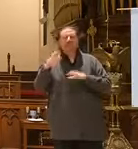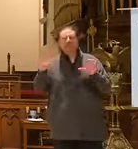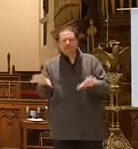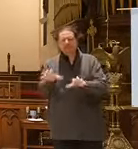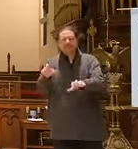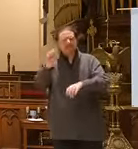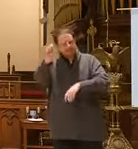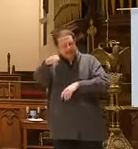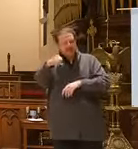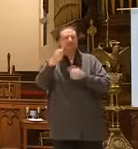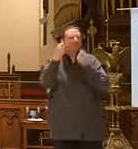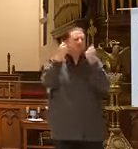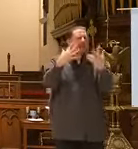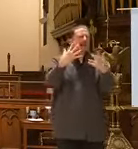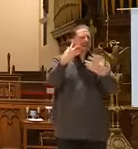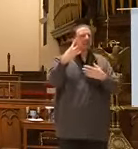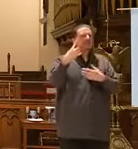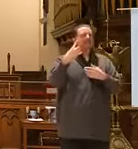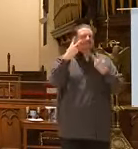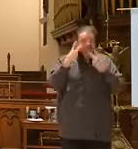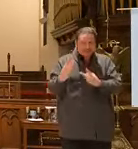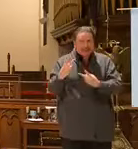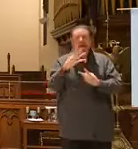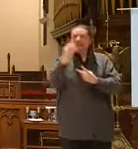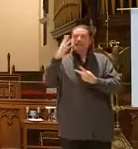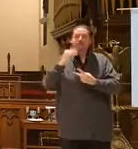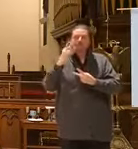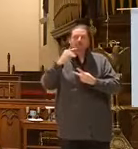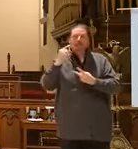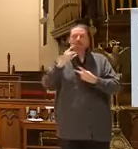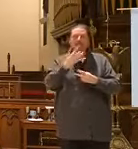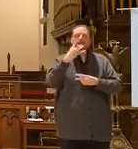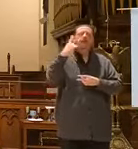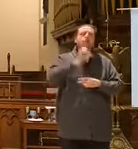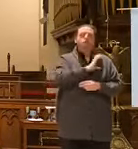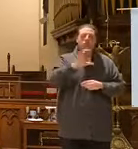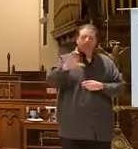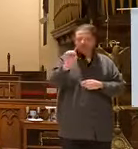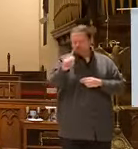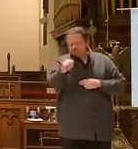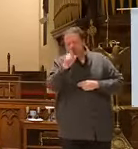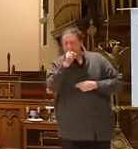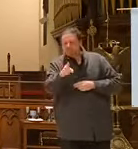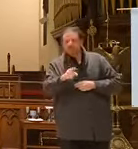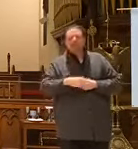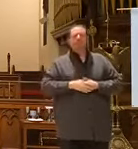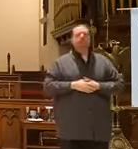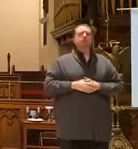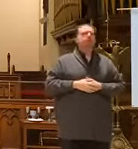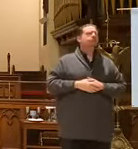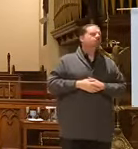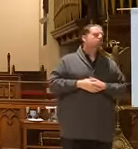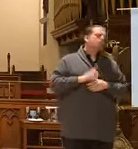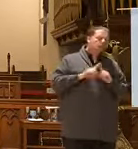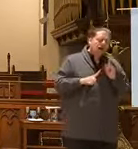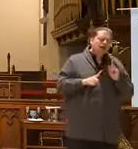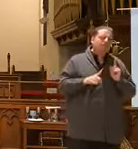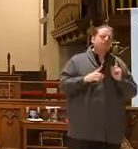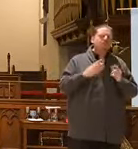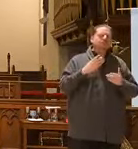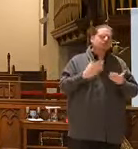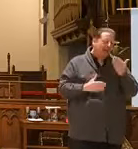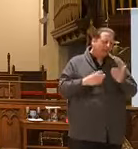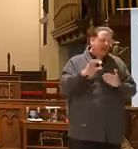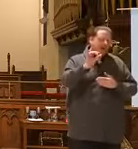these that many come to see and experience the light of Christ. Yet perhaps it might